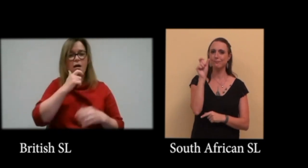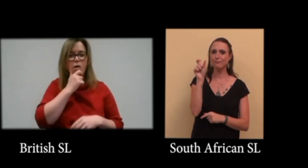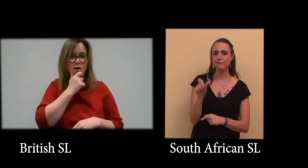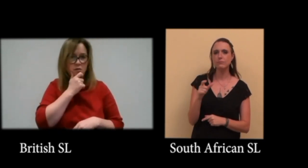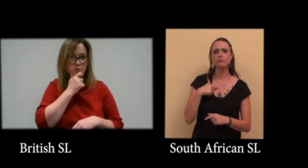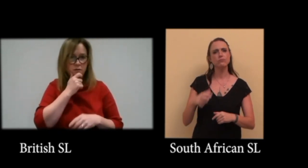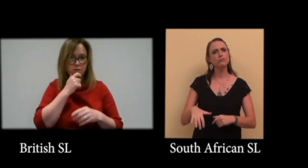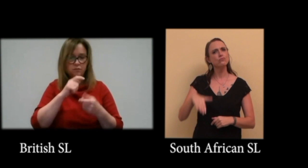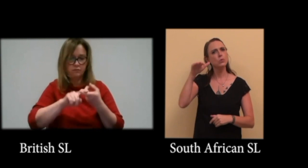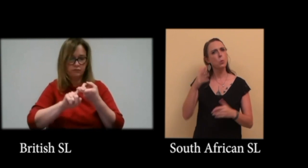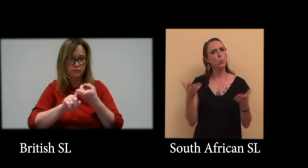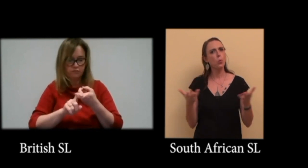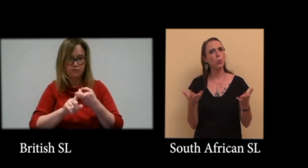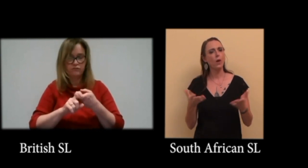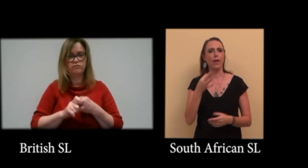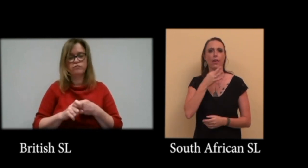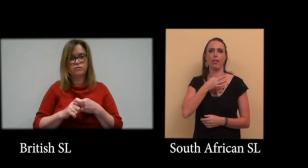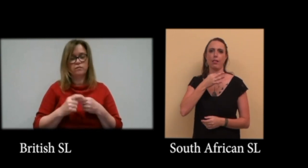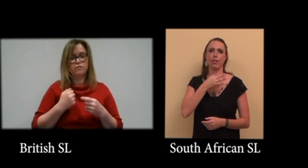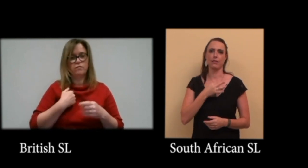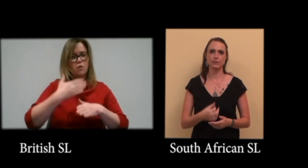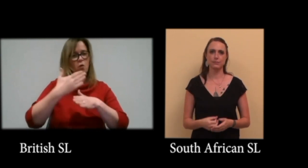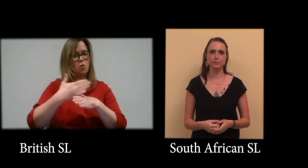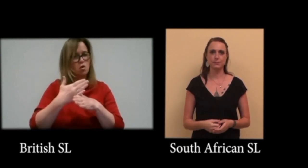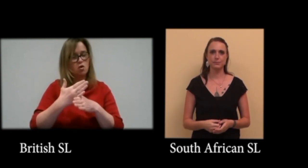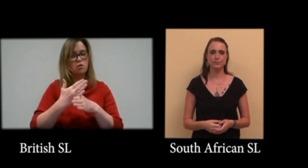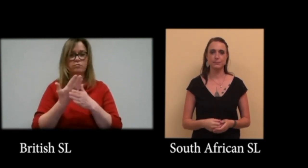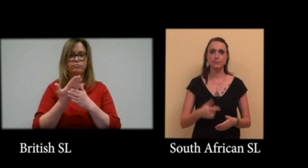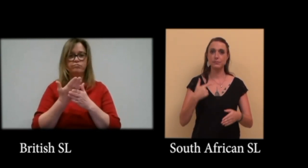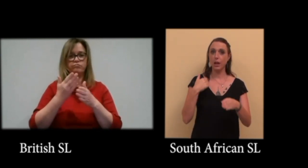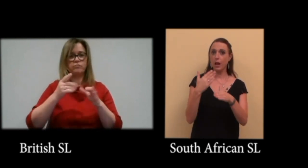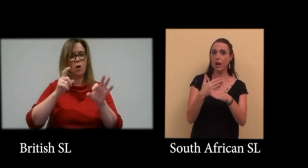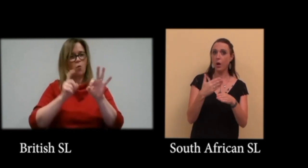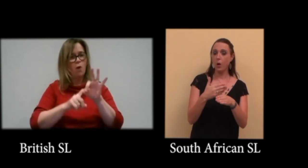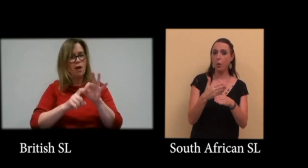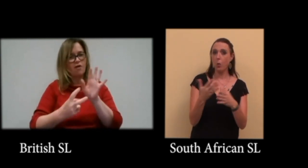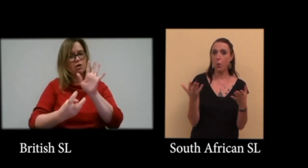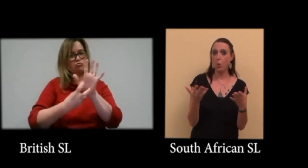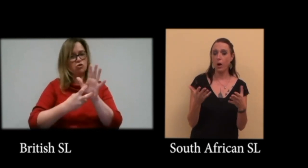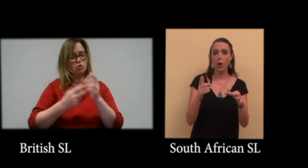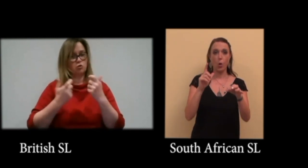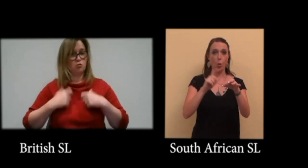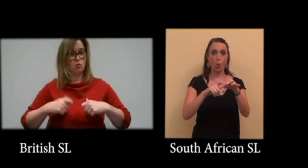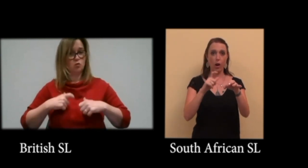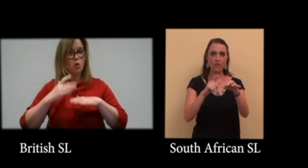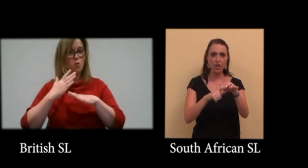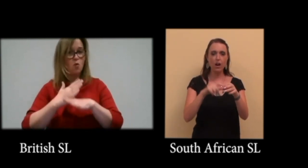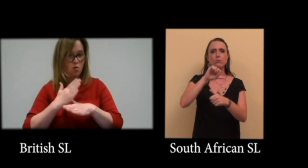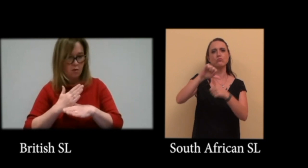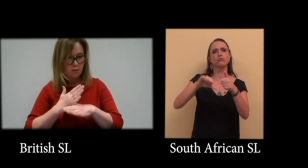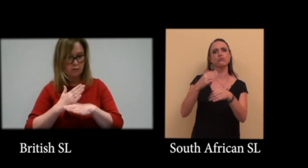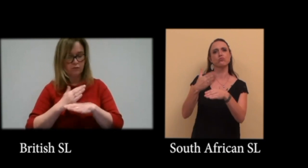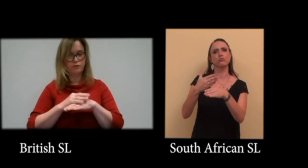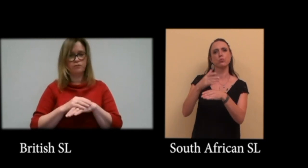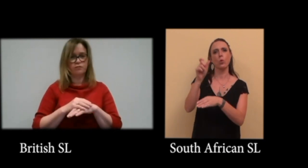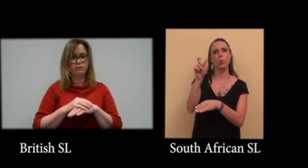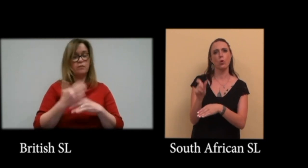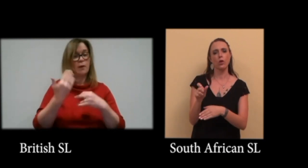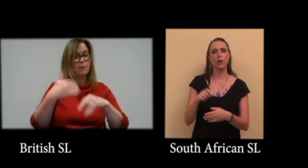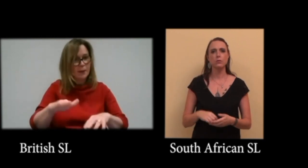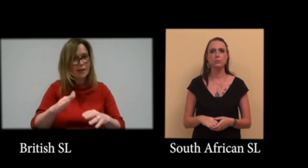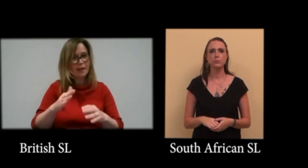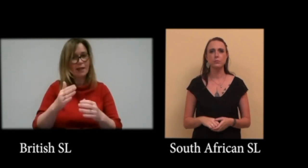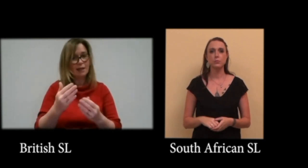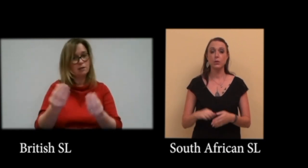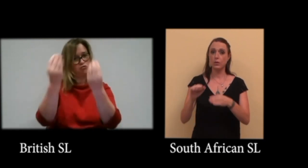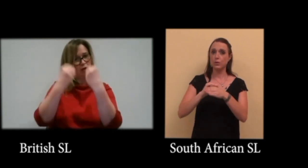use BSL for short. I grew up in England and I work as a qualified